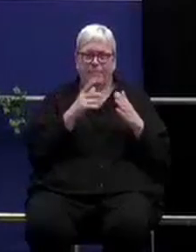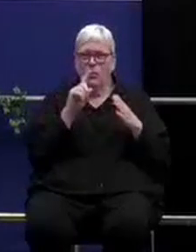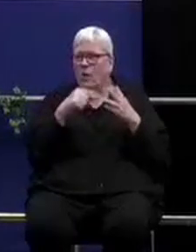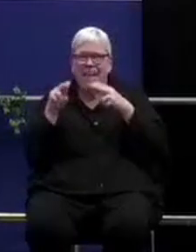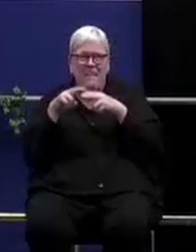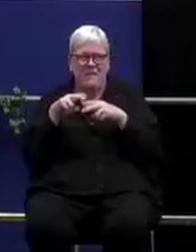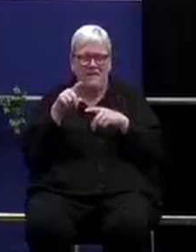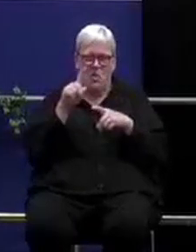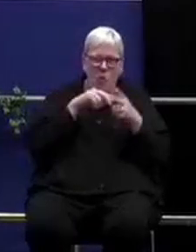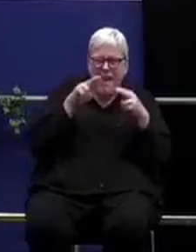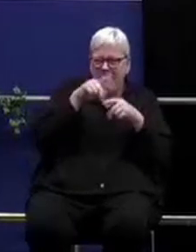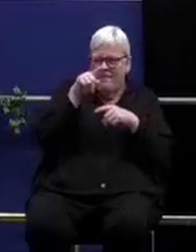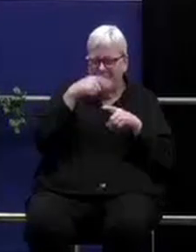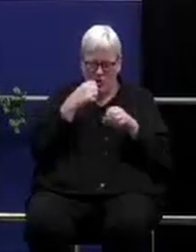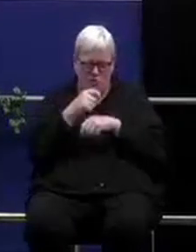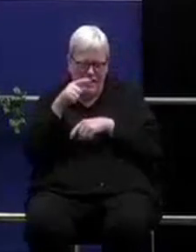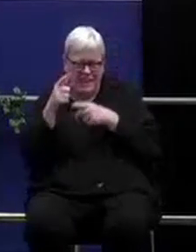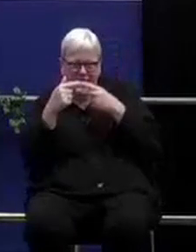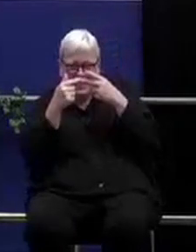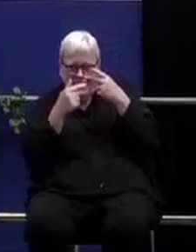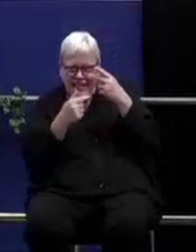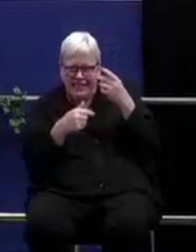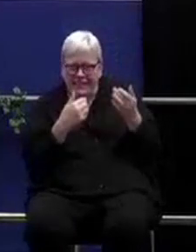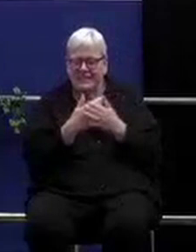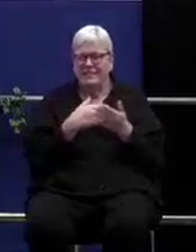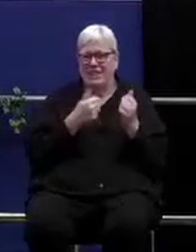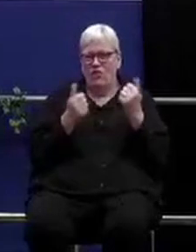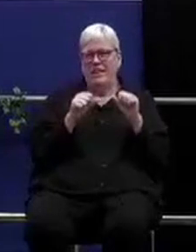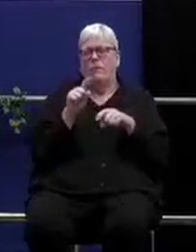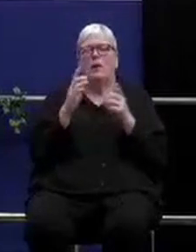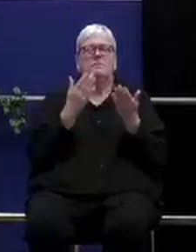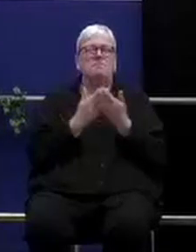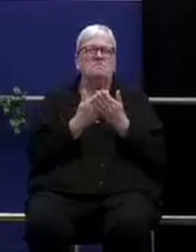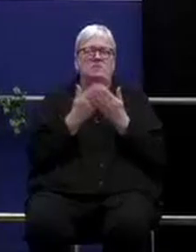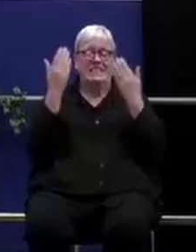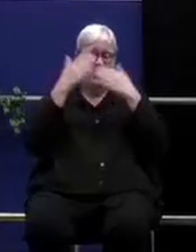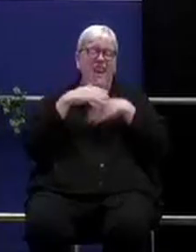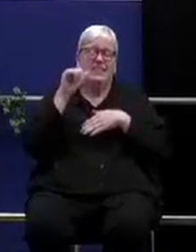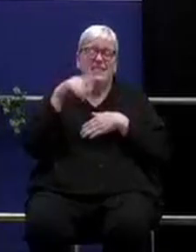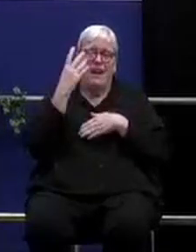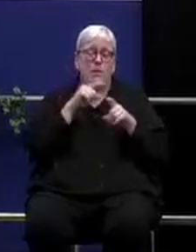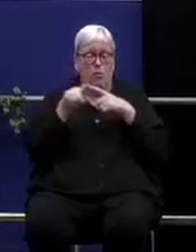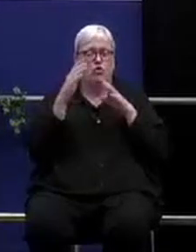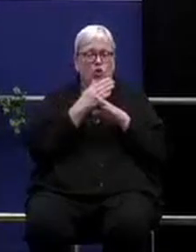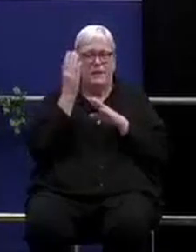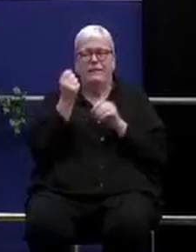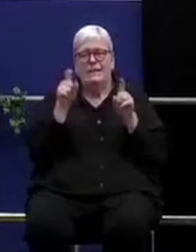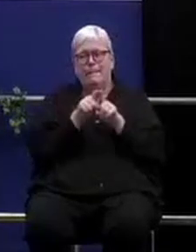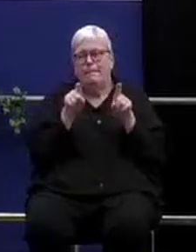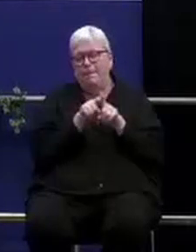know, what if you did do this? And what's the alternative ending? Yeah, I think there's darkness to most jobs, I think,